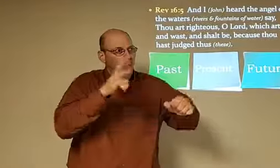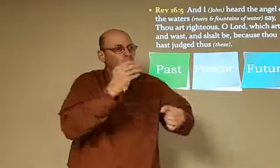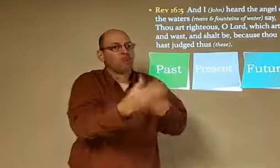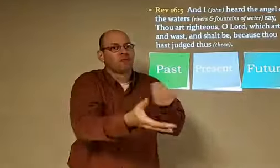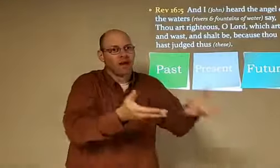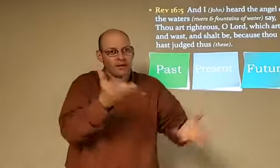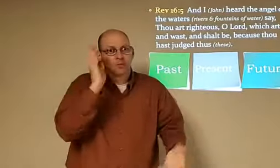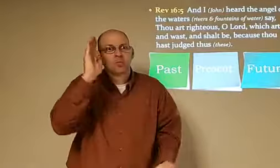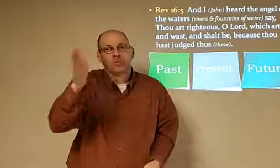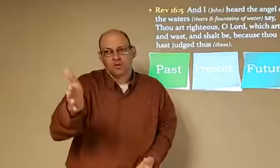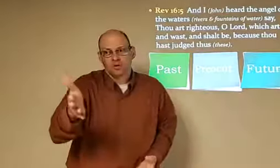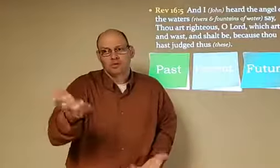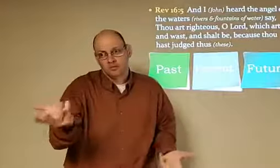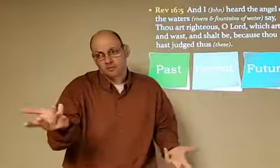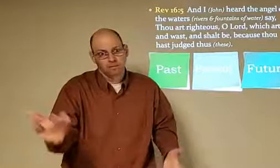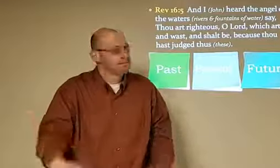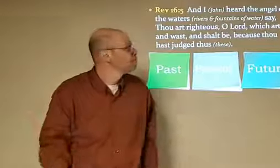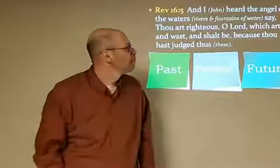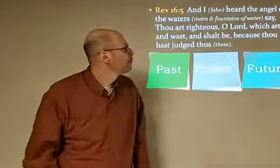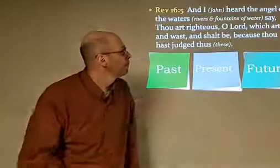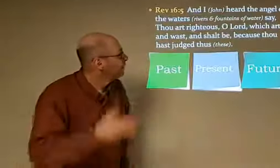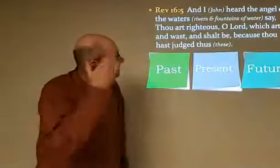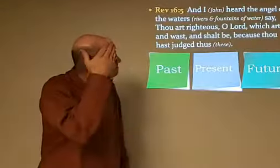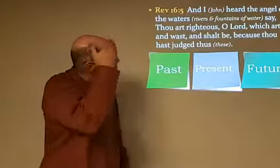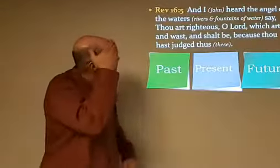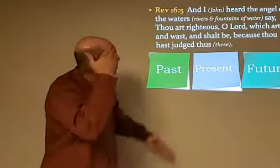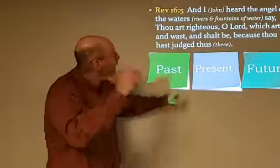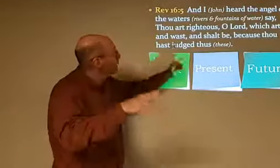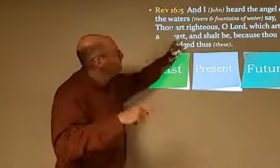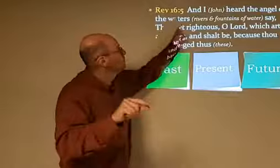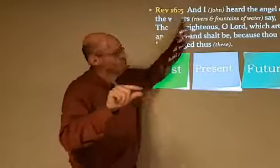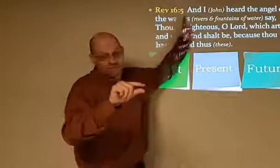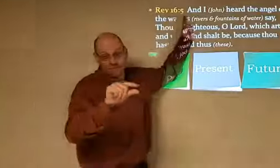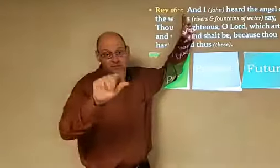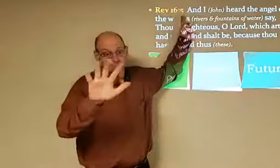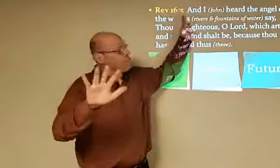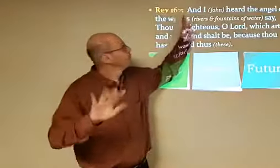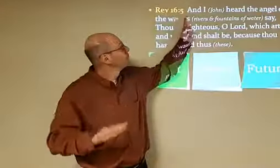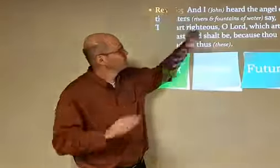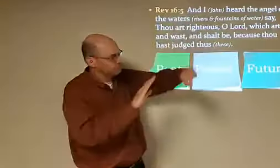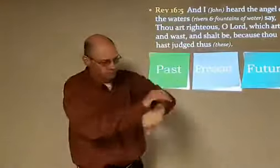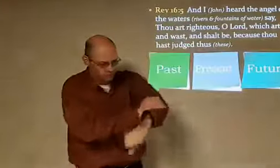a relationship with God, God will, you know, take care of them, I believe. Here in Revelation